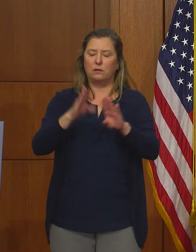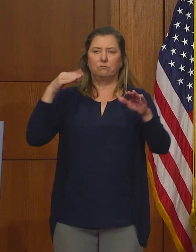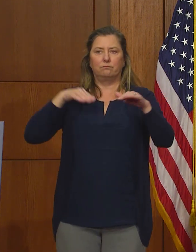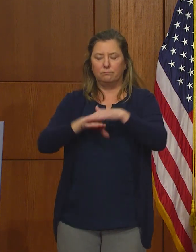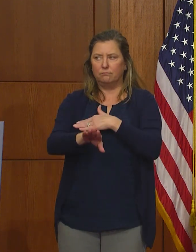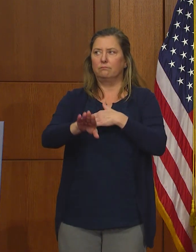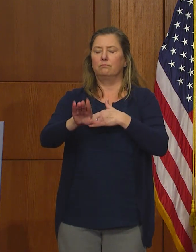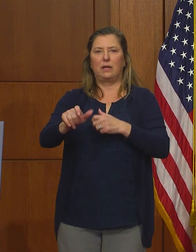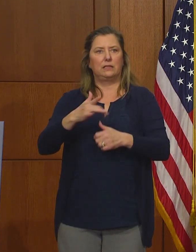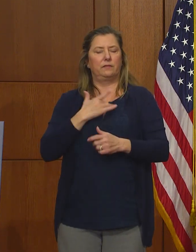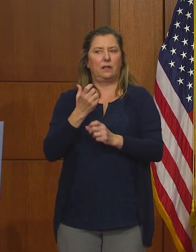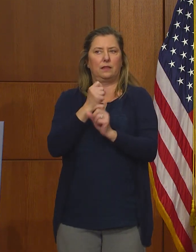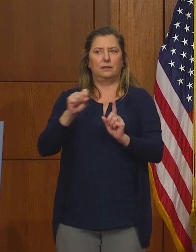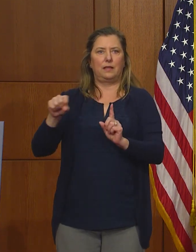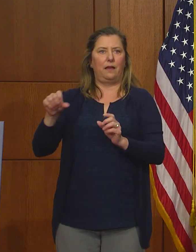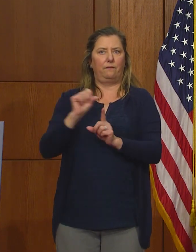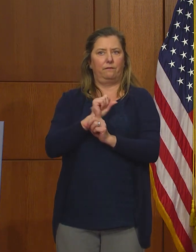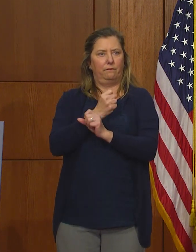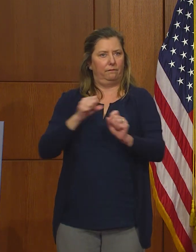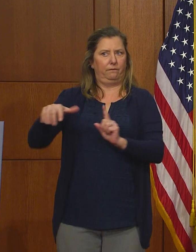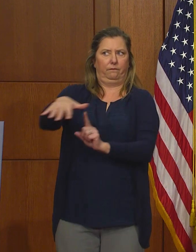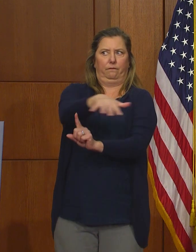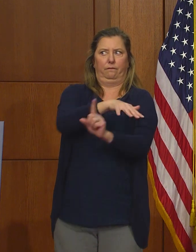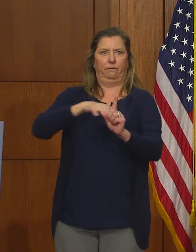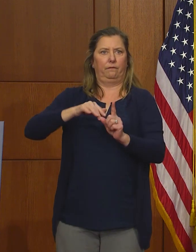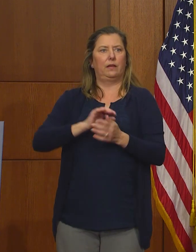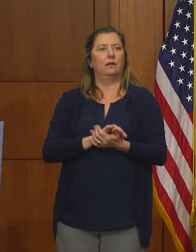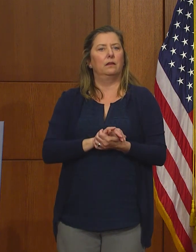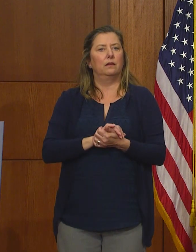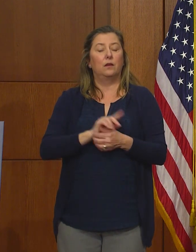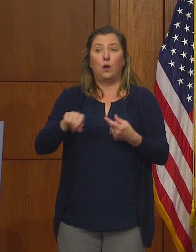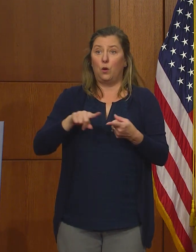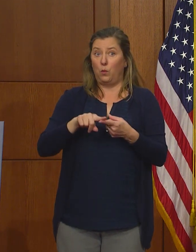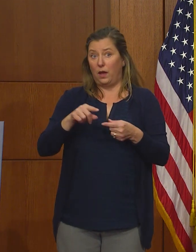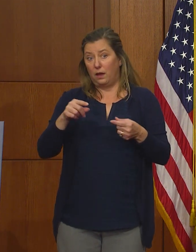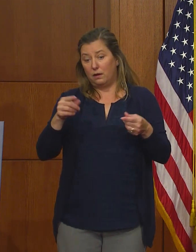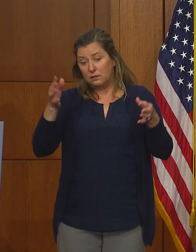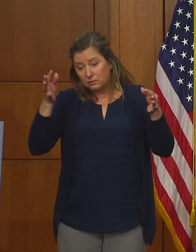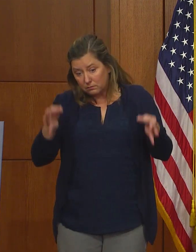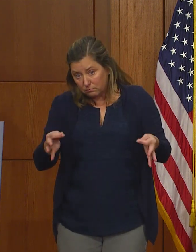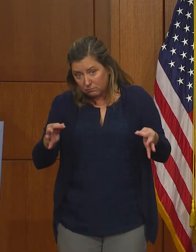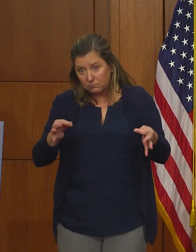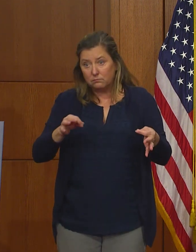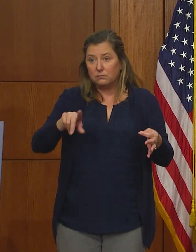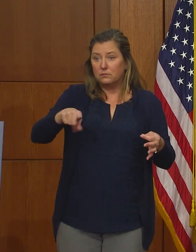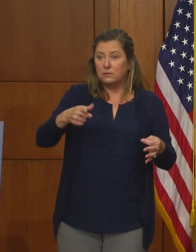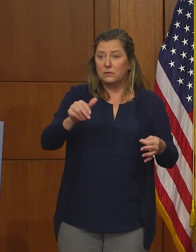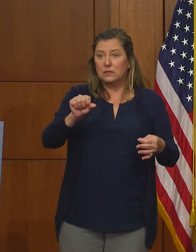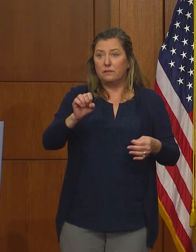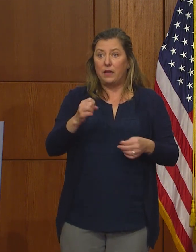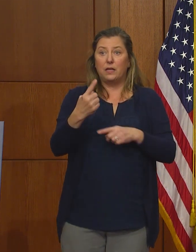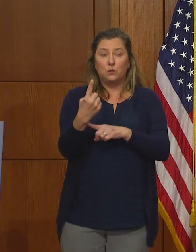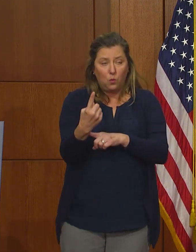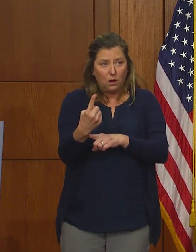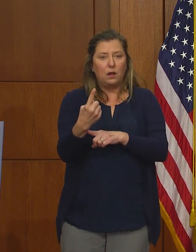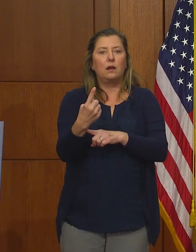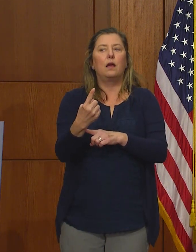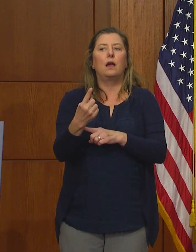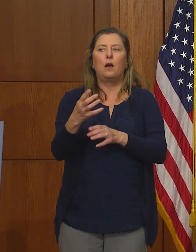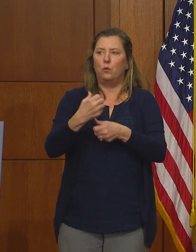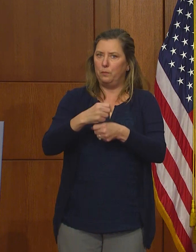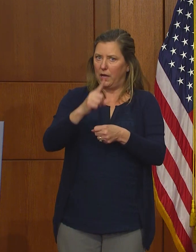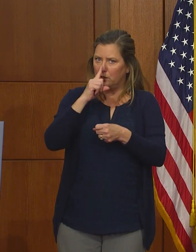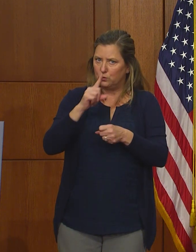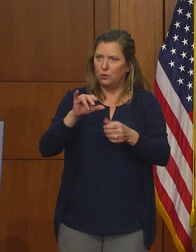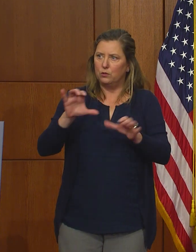it's safe. And so when I make the decision on when to go into phase one, I can assure Virginians that we're going to